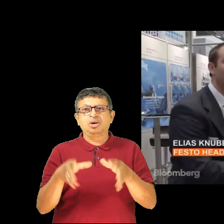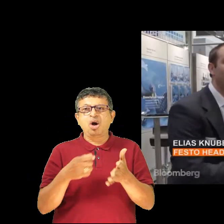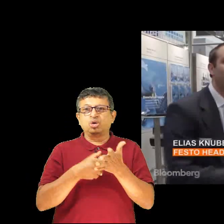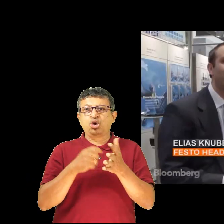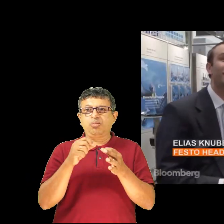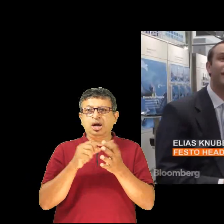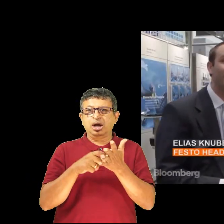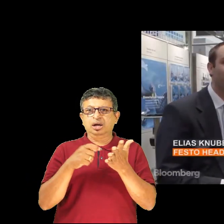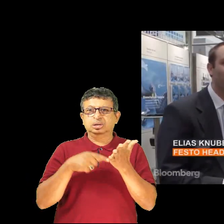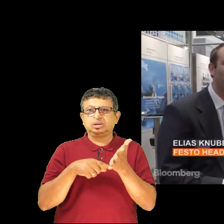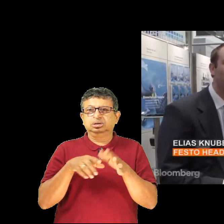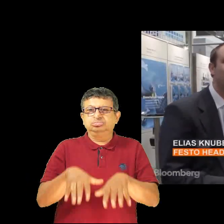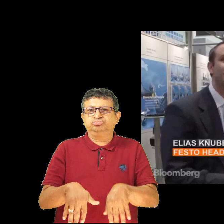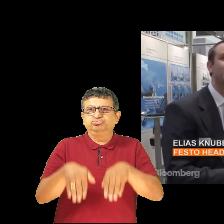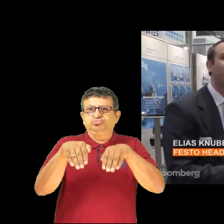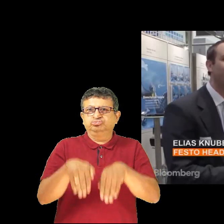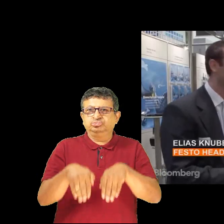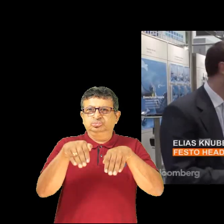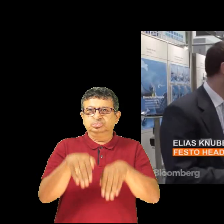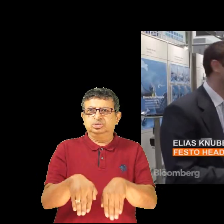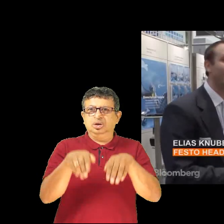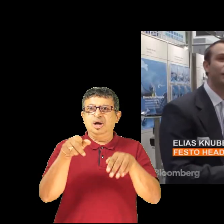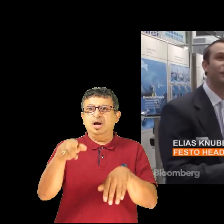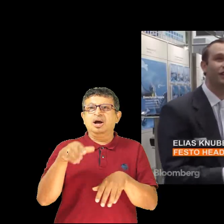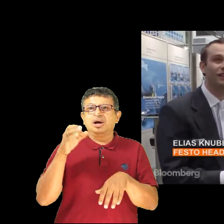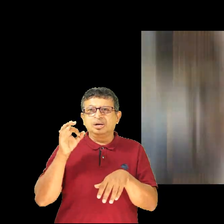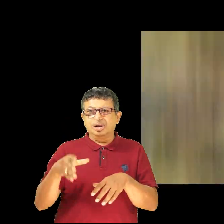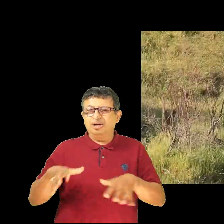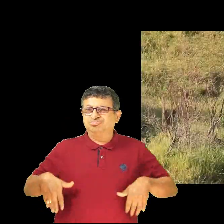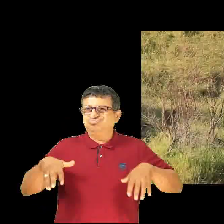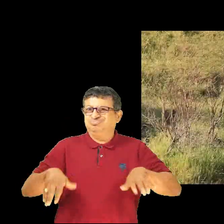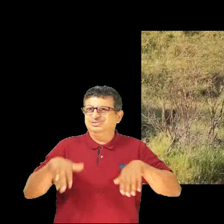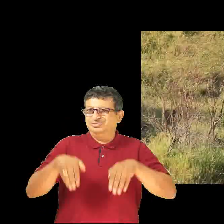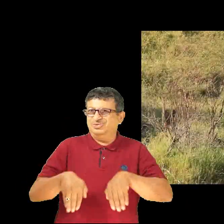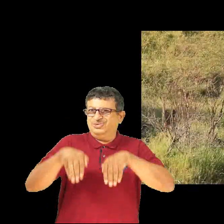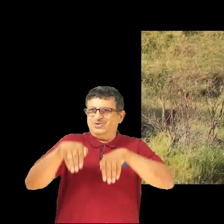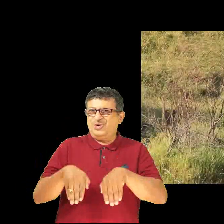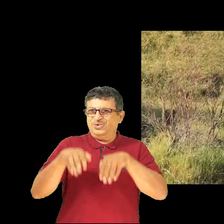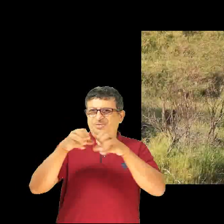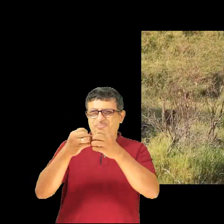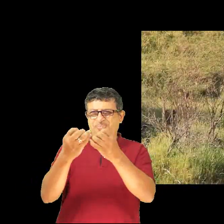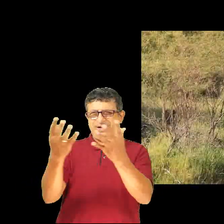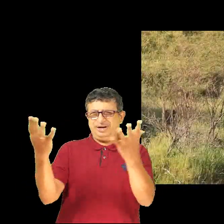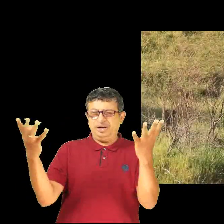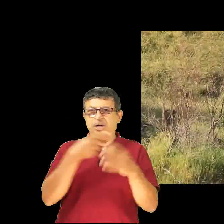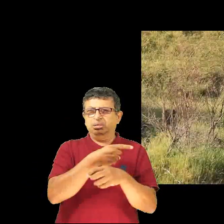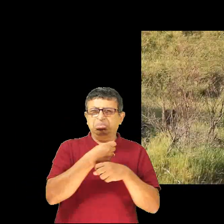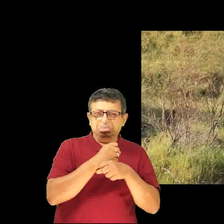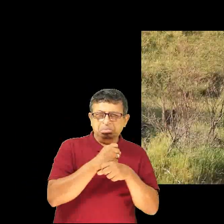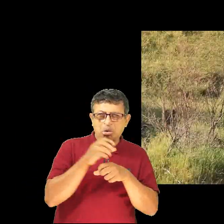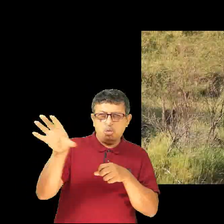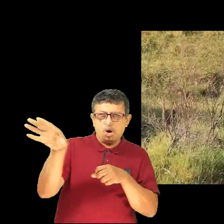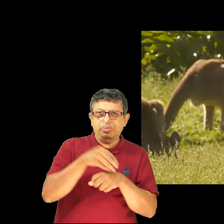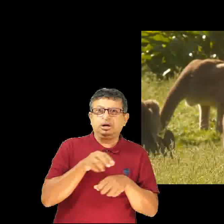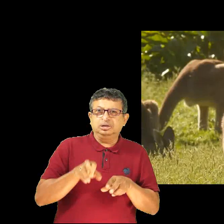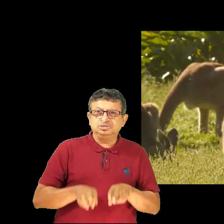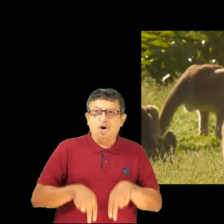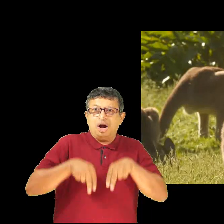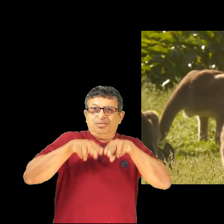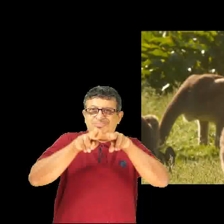here the Bionic Kangaroo, which is inspired by the real... When you think of kangaroos, the first thing that might come to your mind